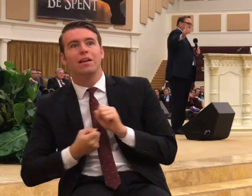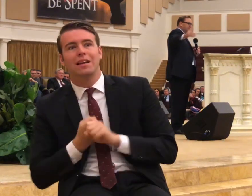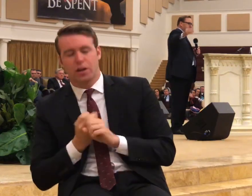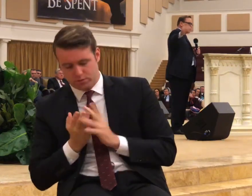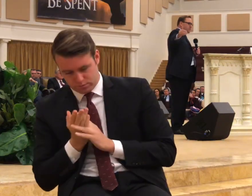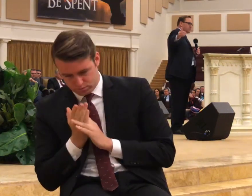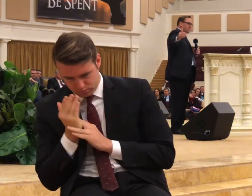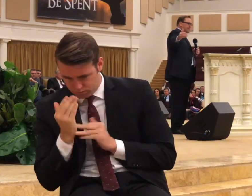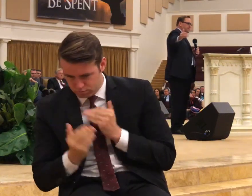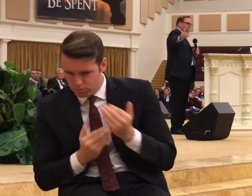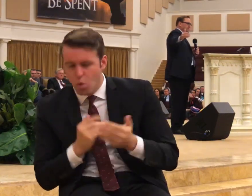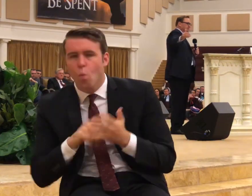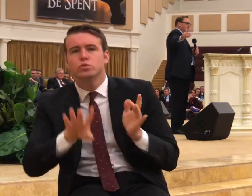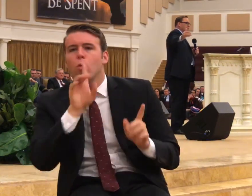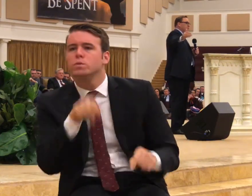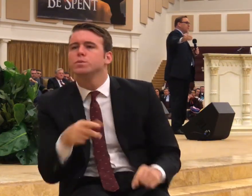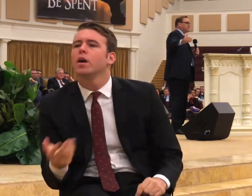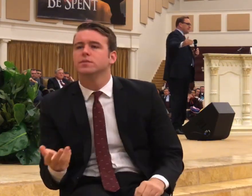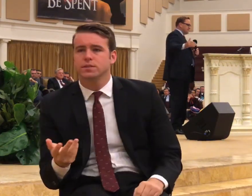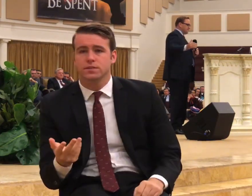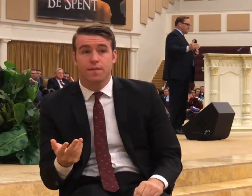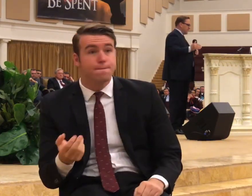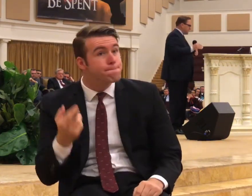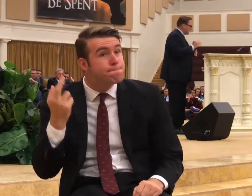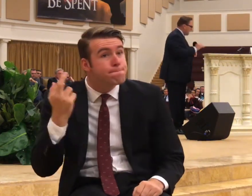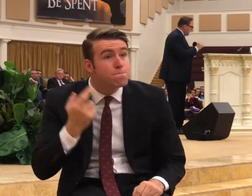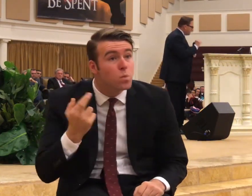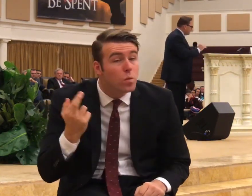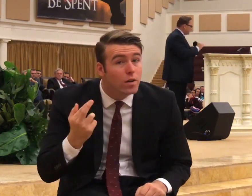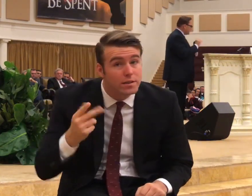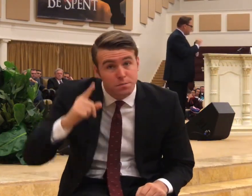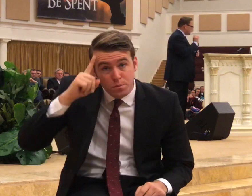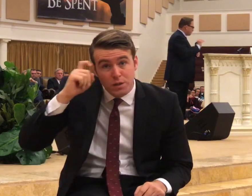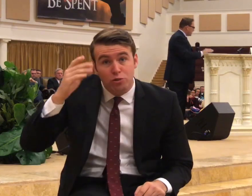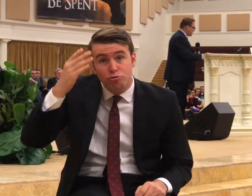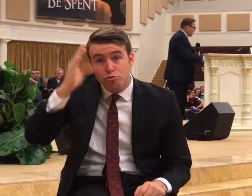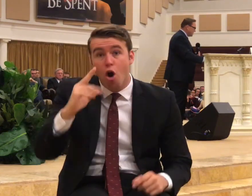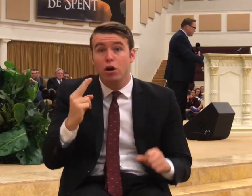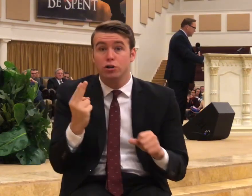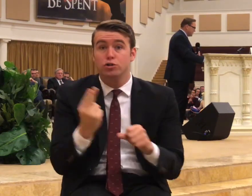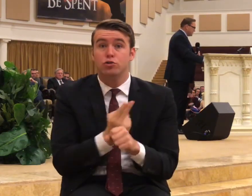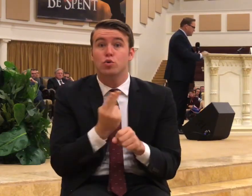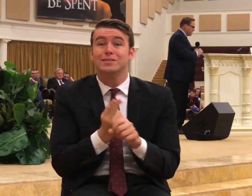with this? What's he going to do with this? The reason is because God uses these